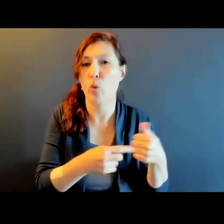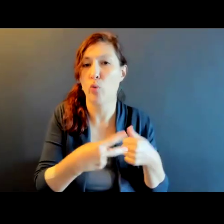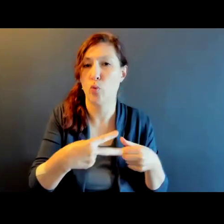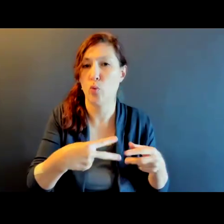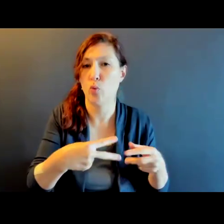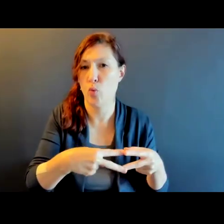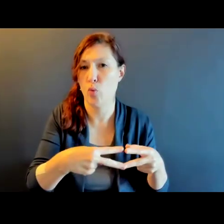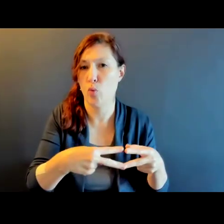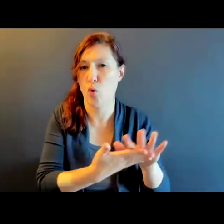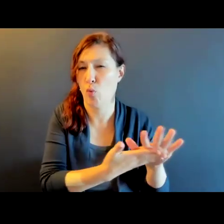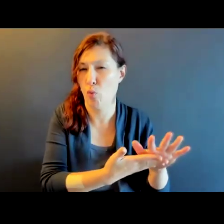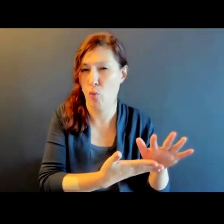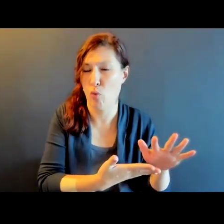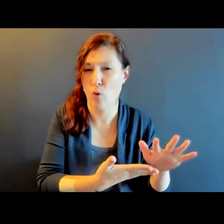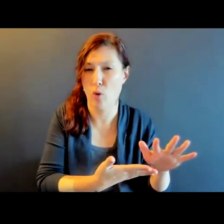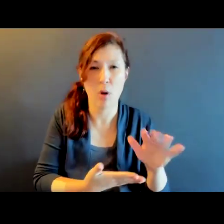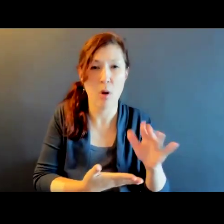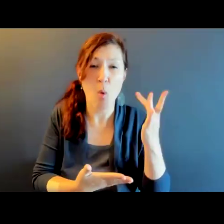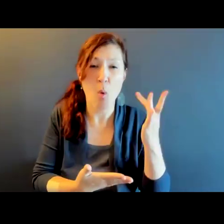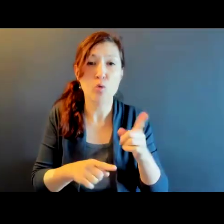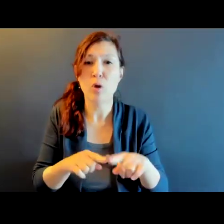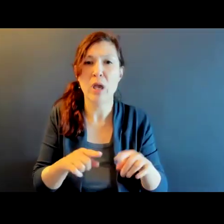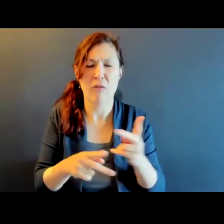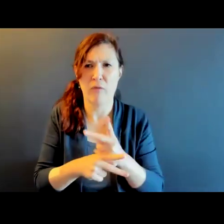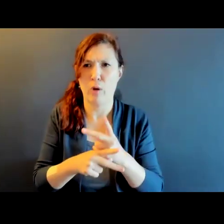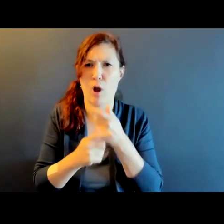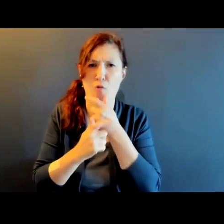you cannot at all determine